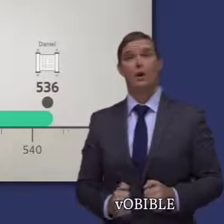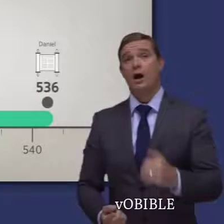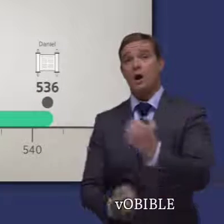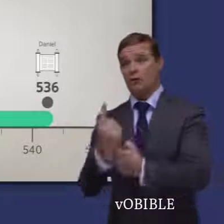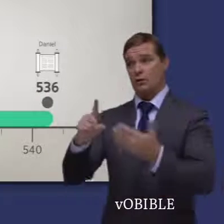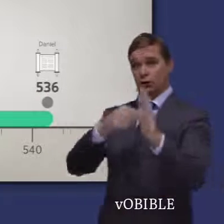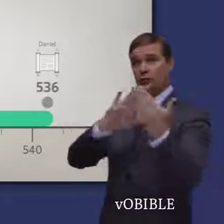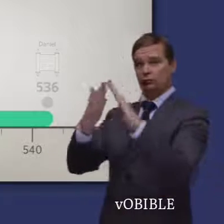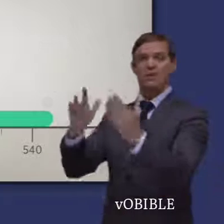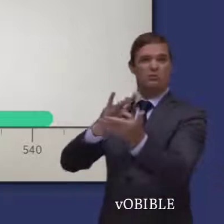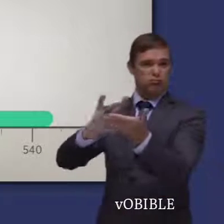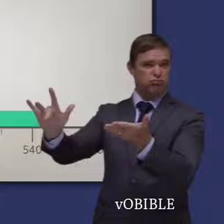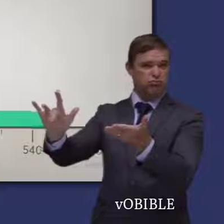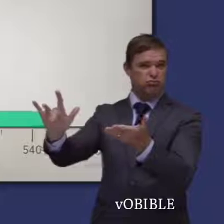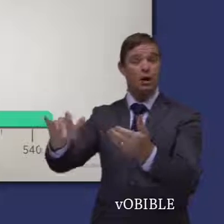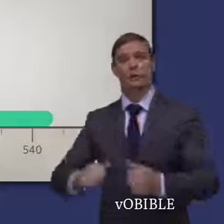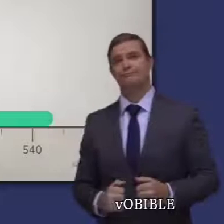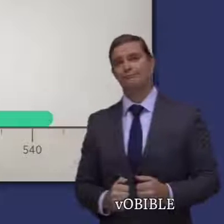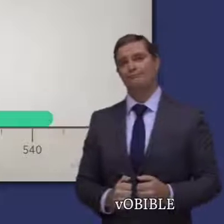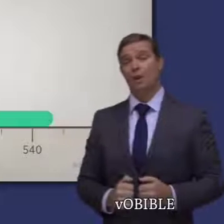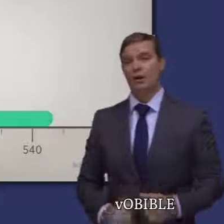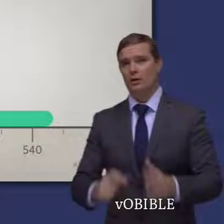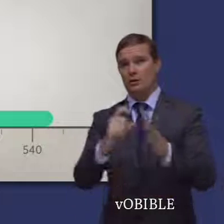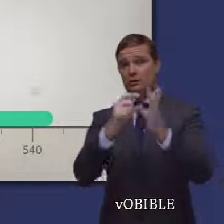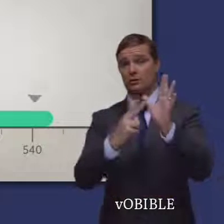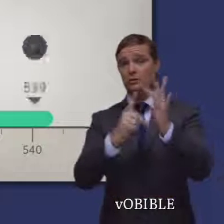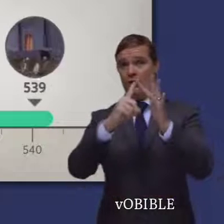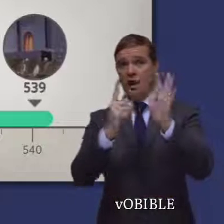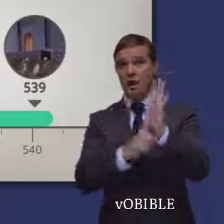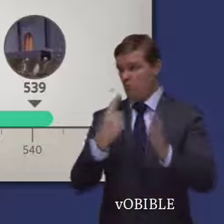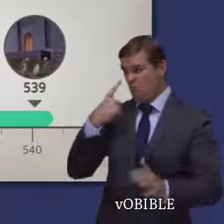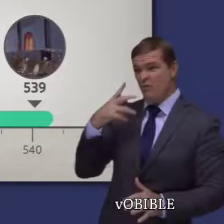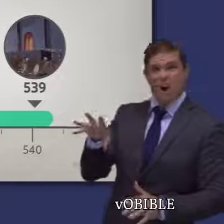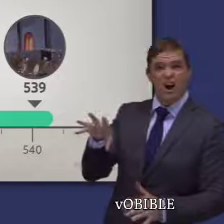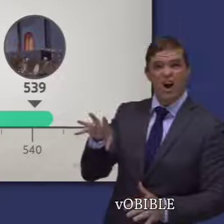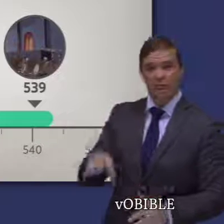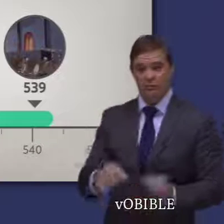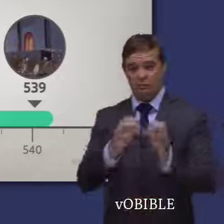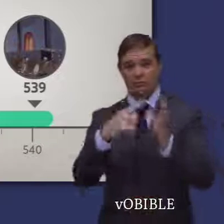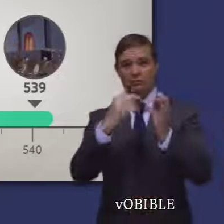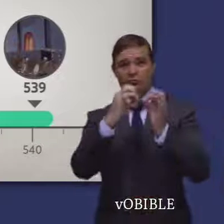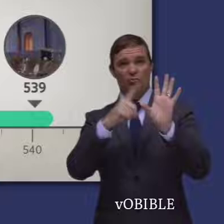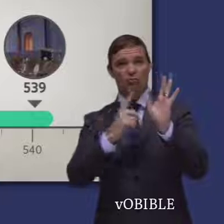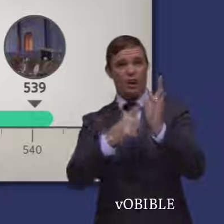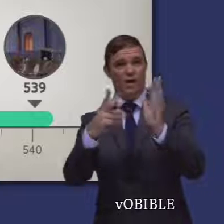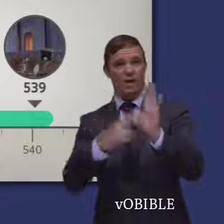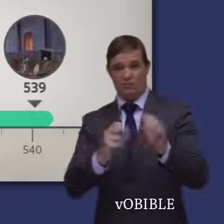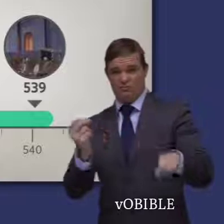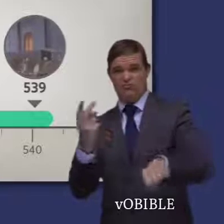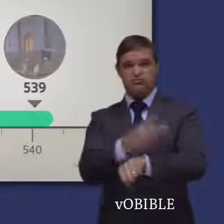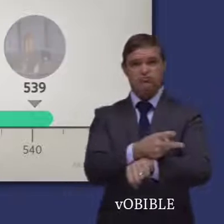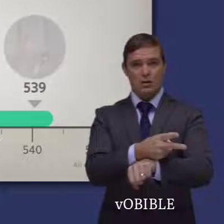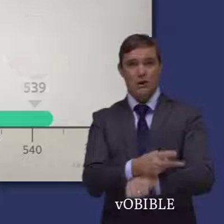Israel's history that included the destruction of Jerusalem. Daniel witnessed the Medo-Persian conquest of